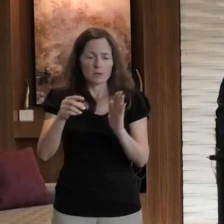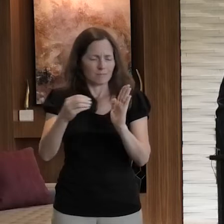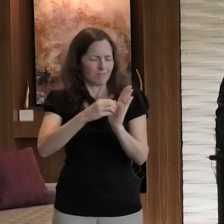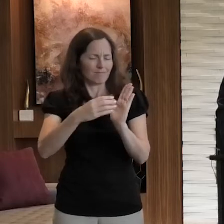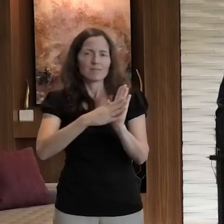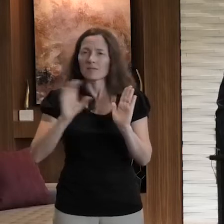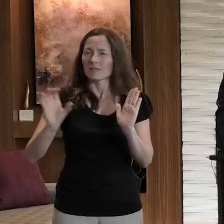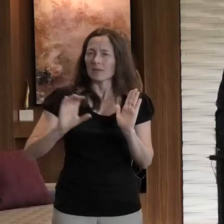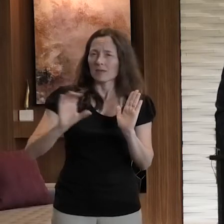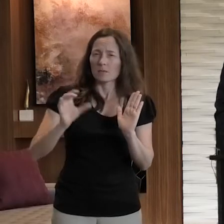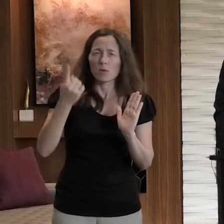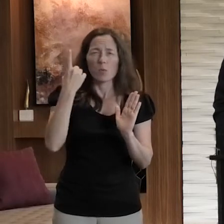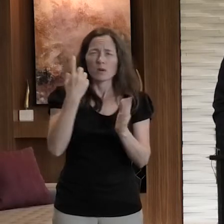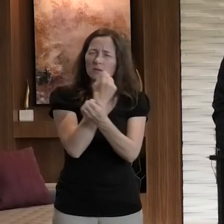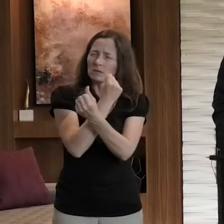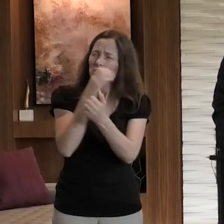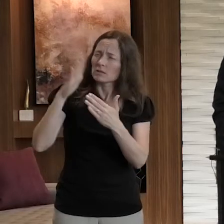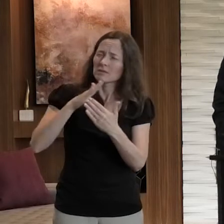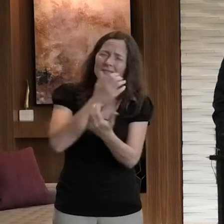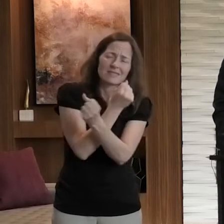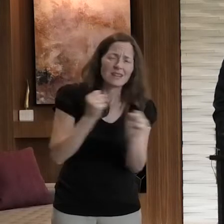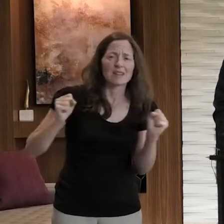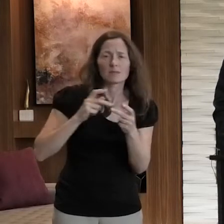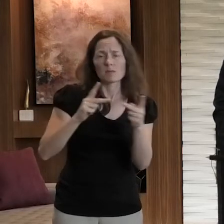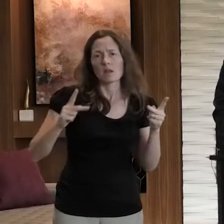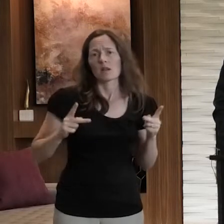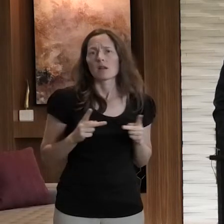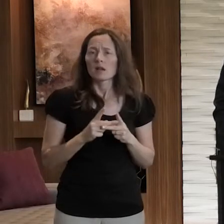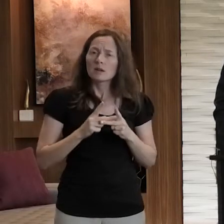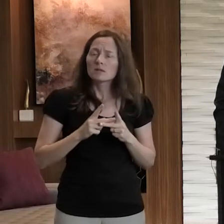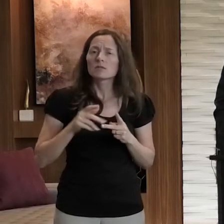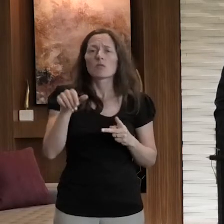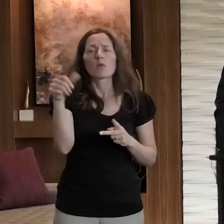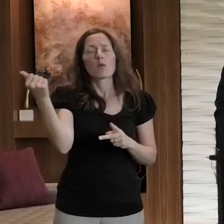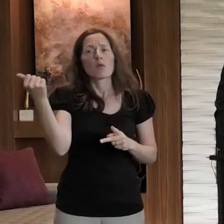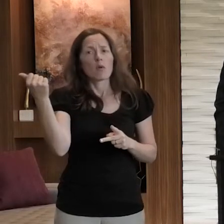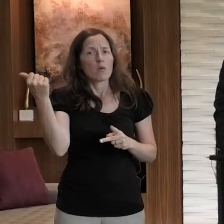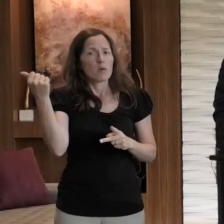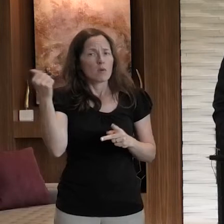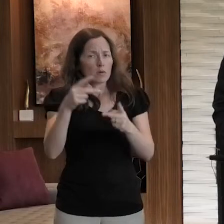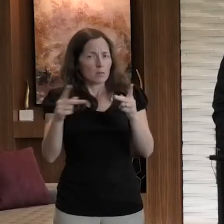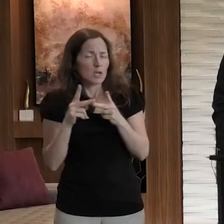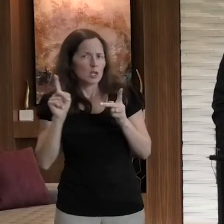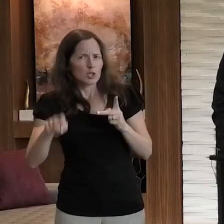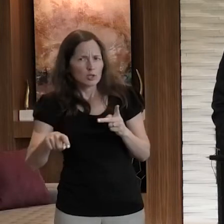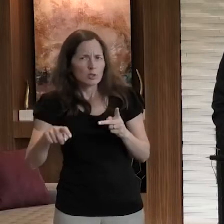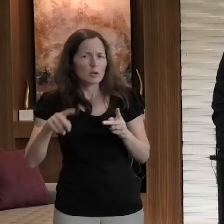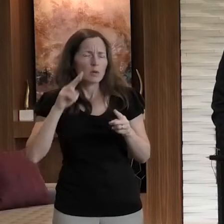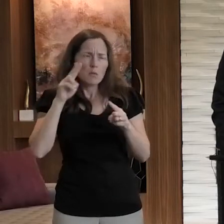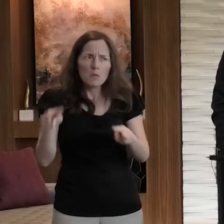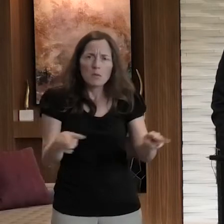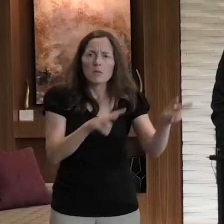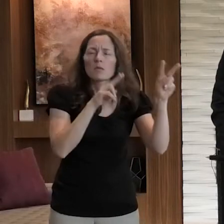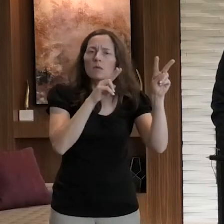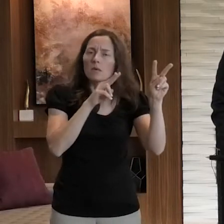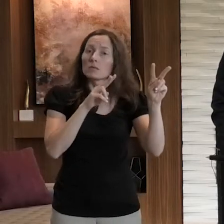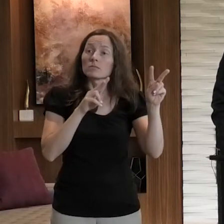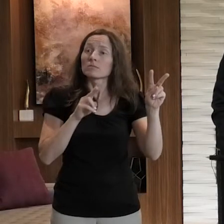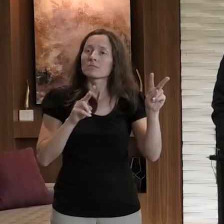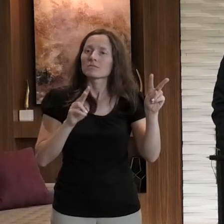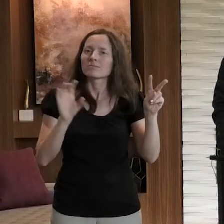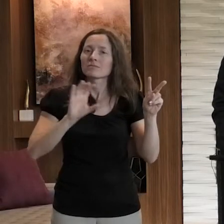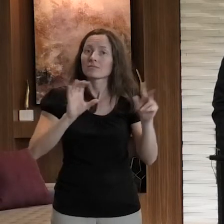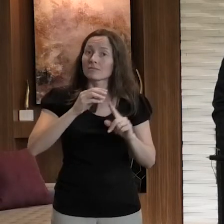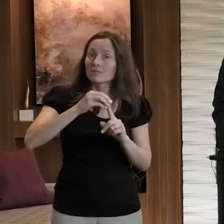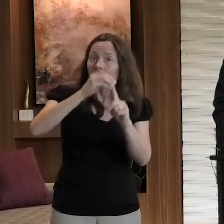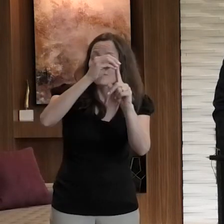enviable quality of life. And what really makes us special is that not only are we diverse, but